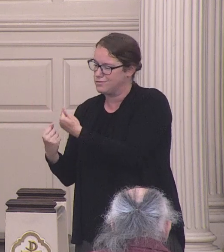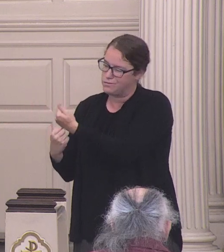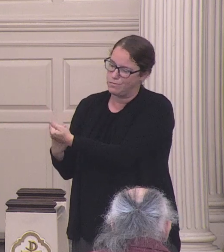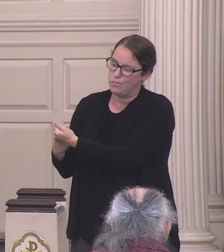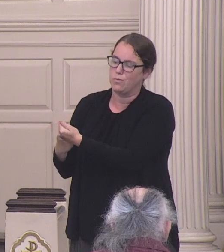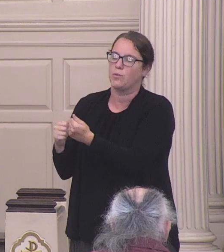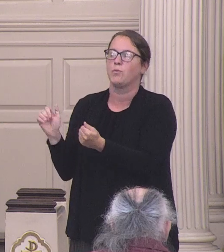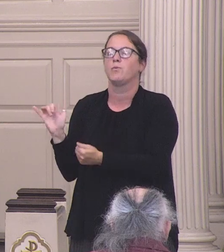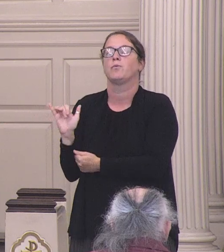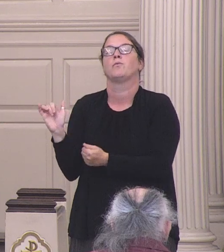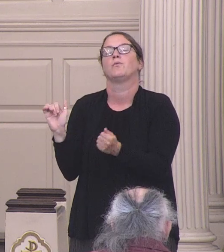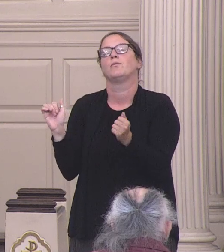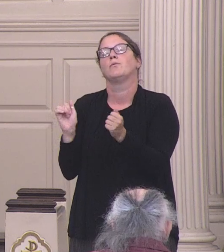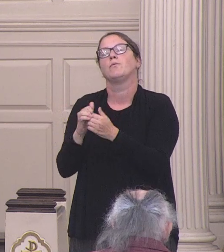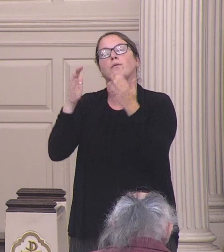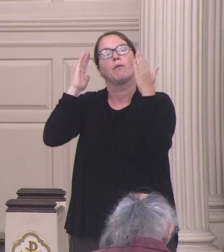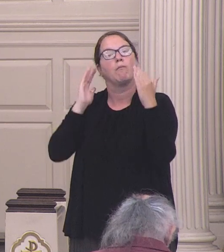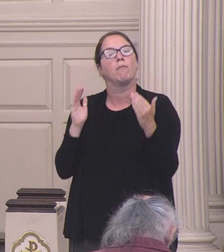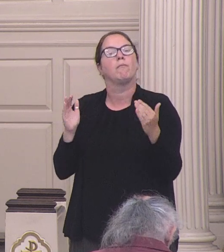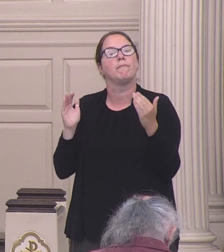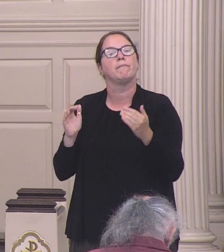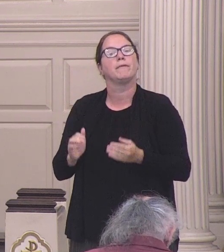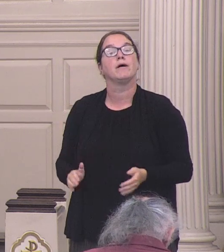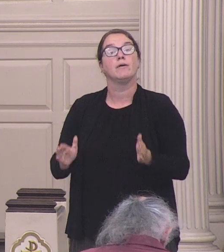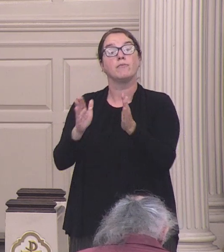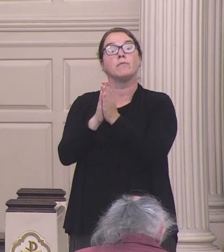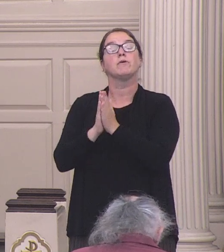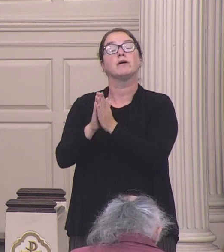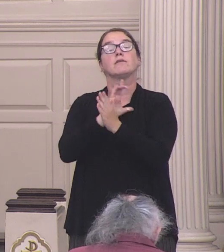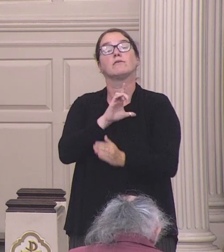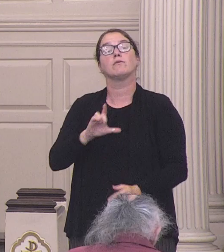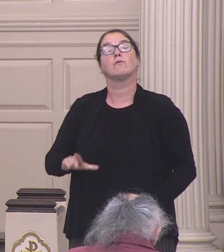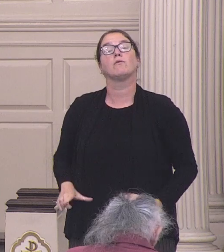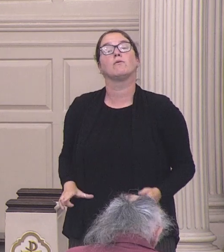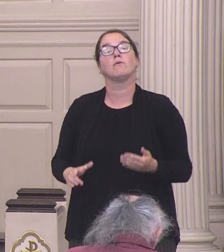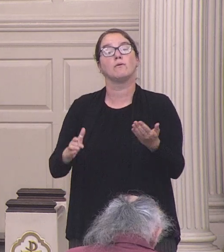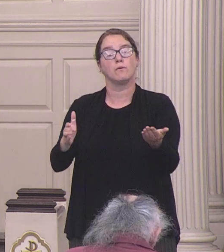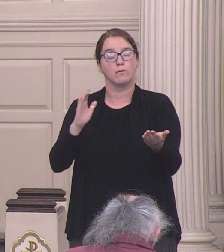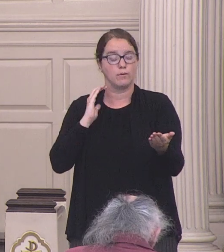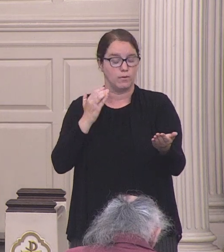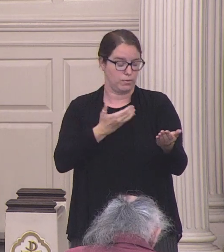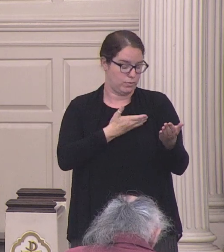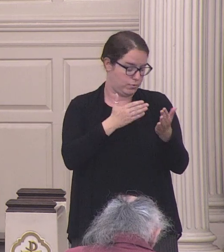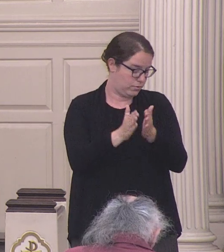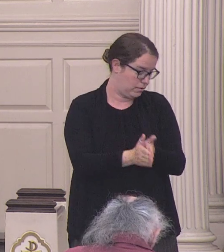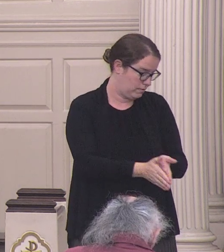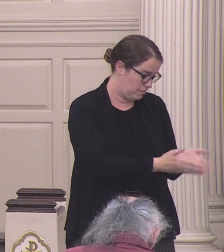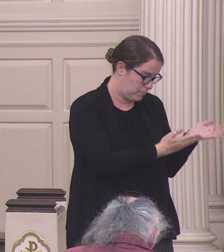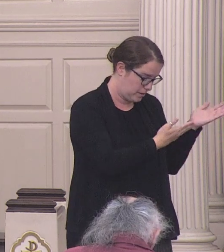all. We pray to the Lord. Lord, hear our prayer.